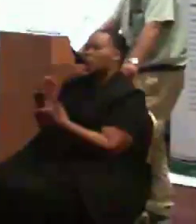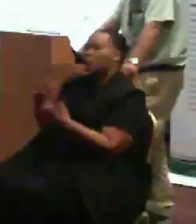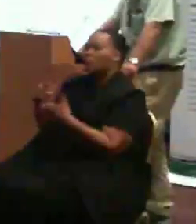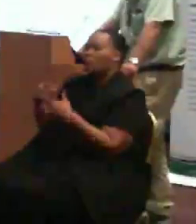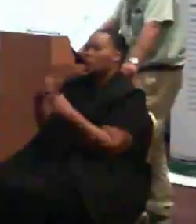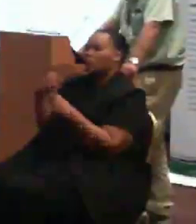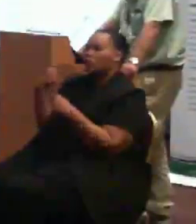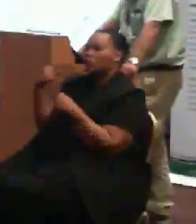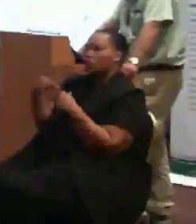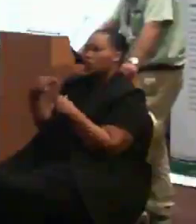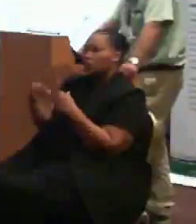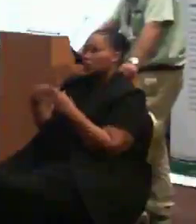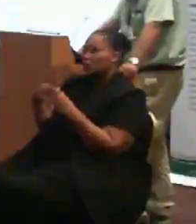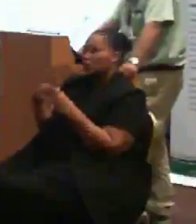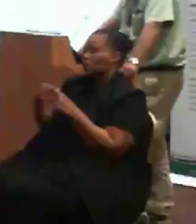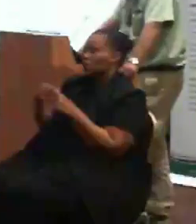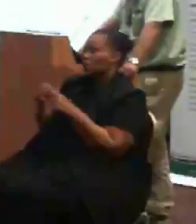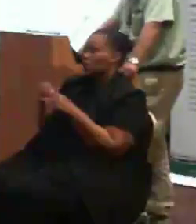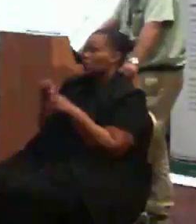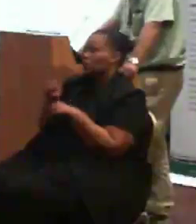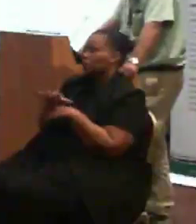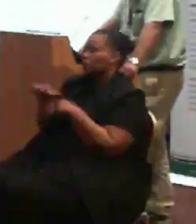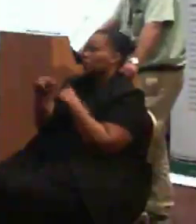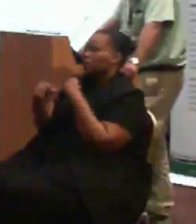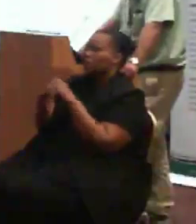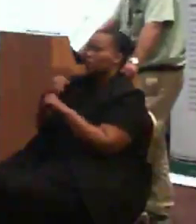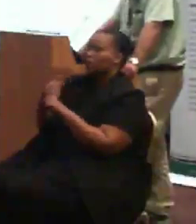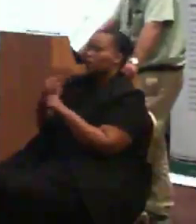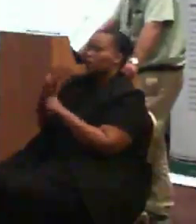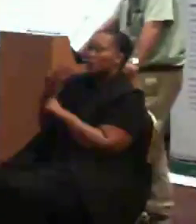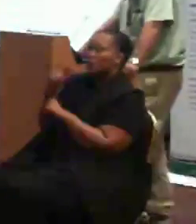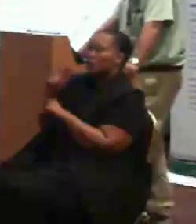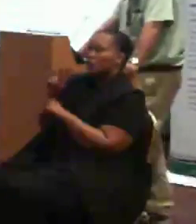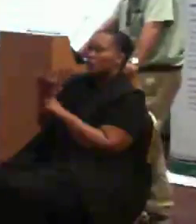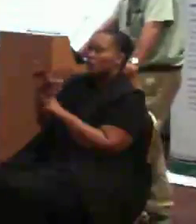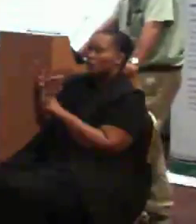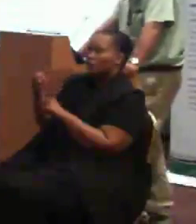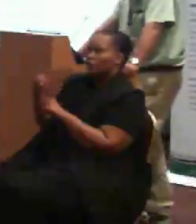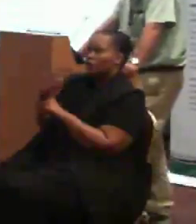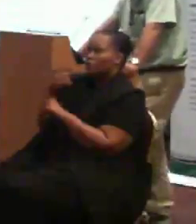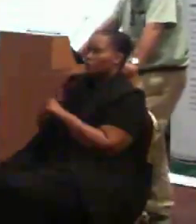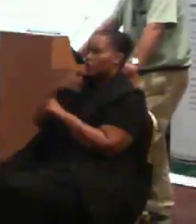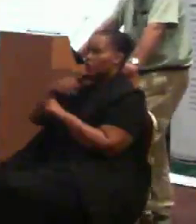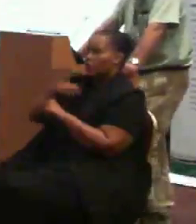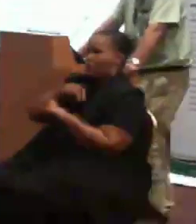and supply for the next 30 to 50 years. We have to do something drastically.